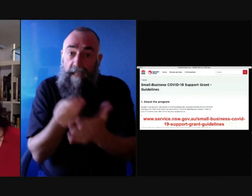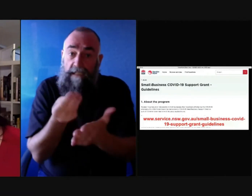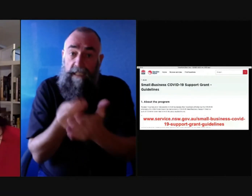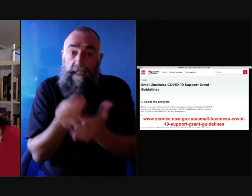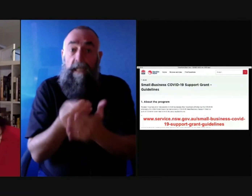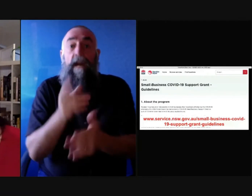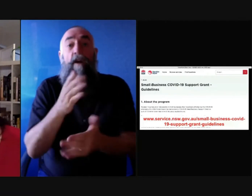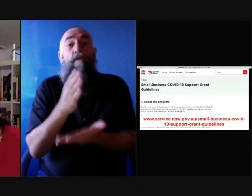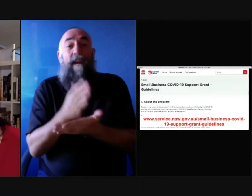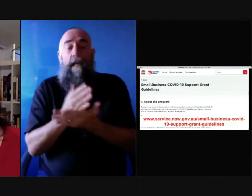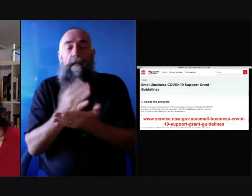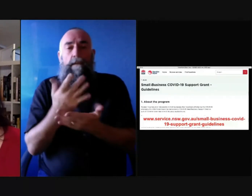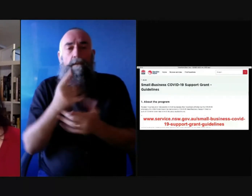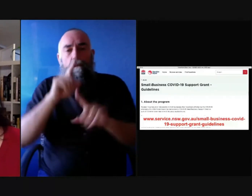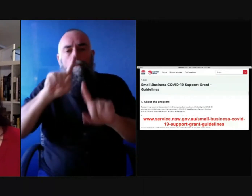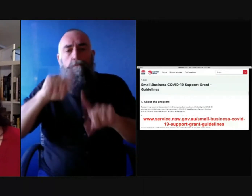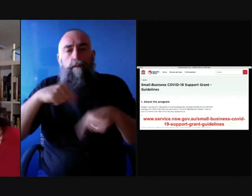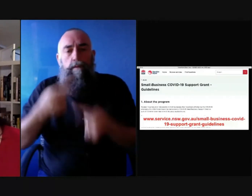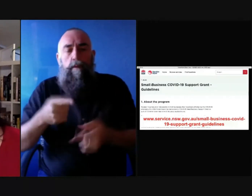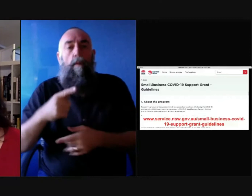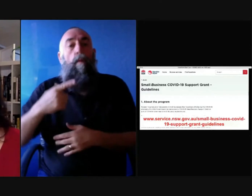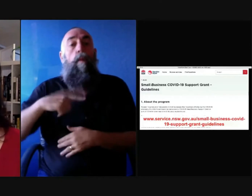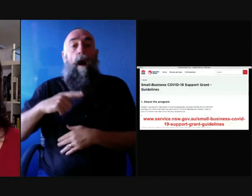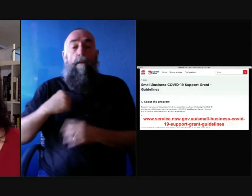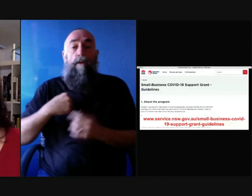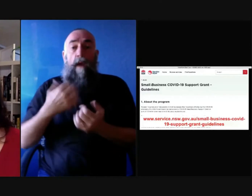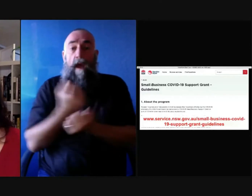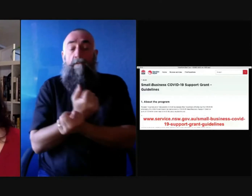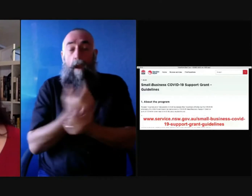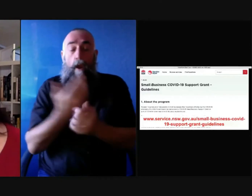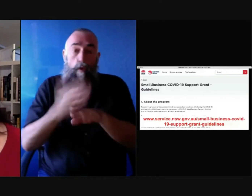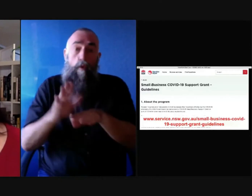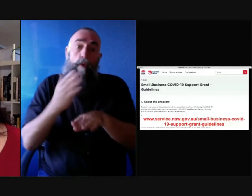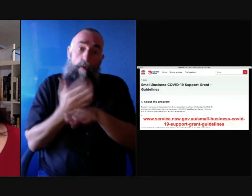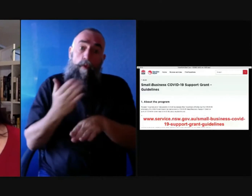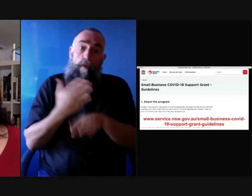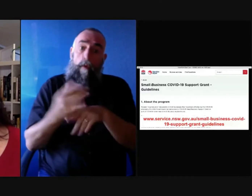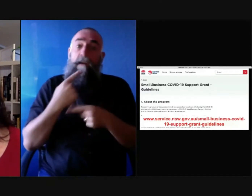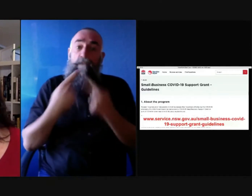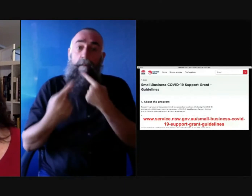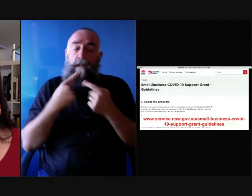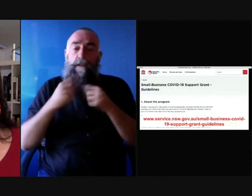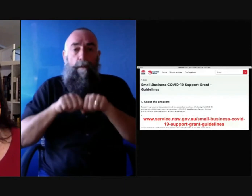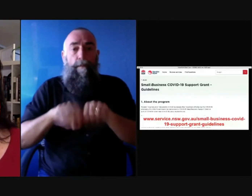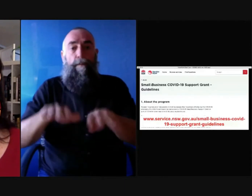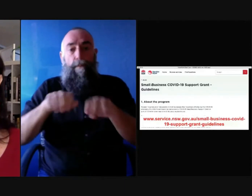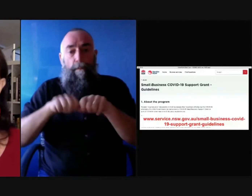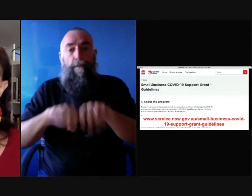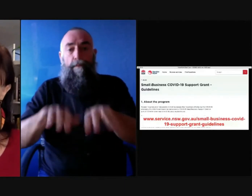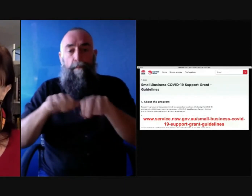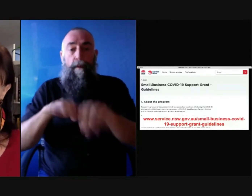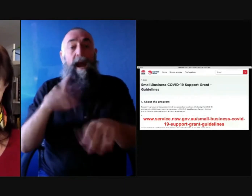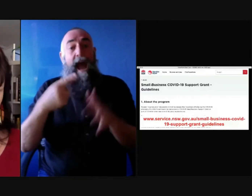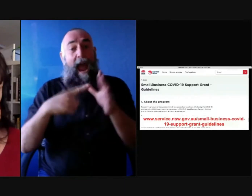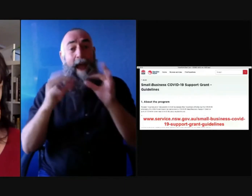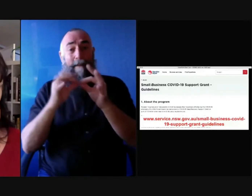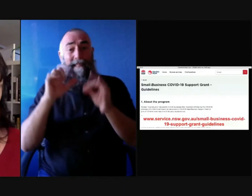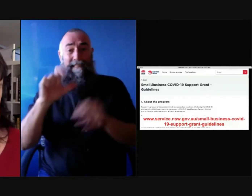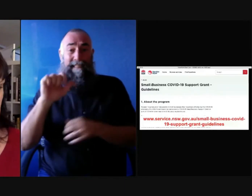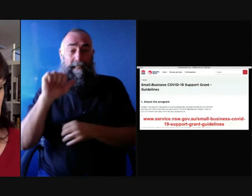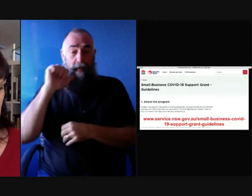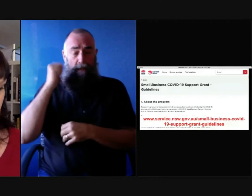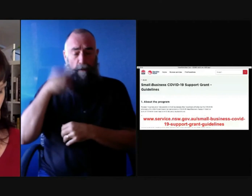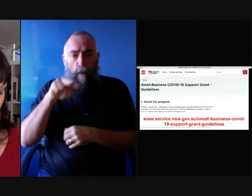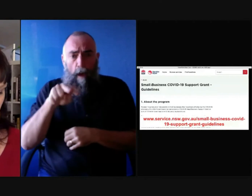basically impossible because more and more things are being released all the time. I saw the ABC release some guidelines yesterday about some